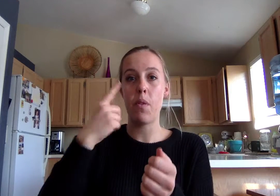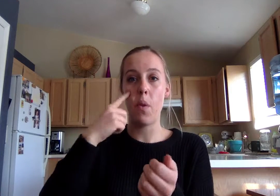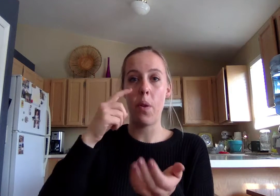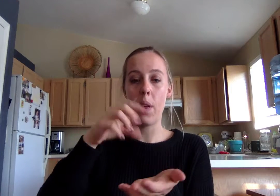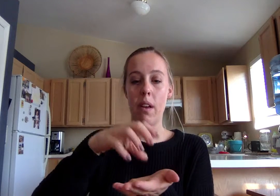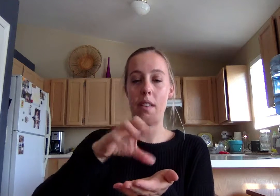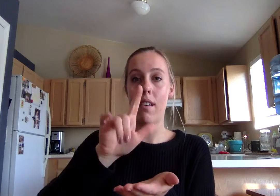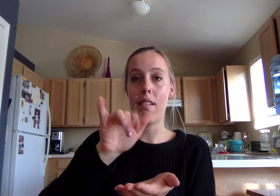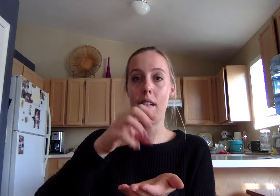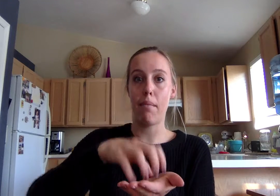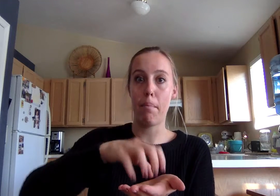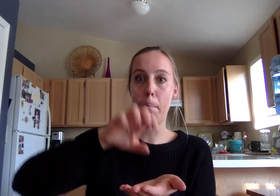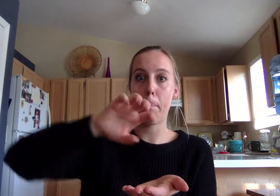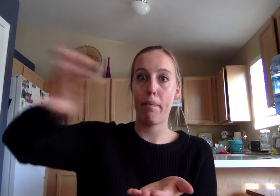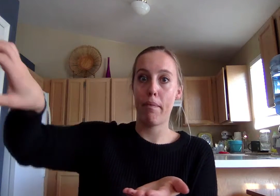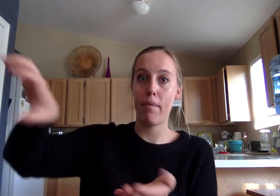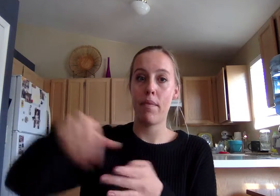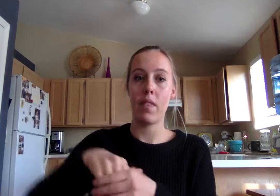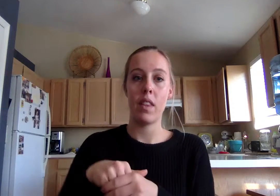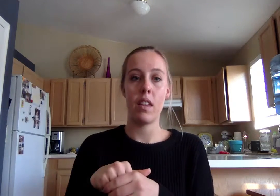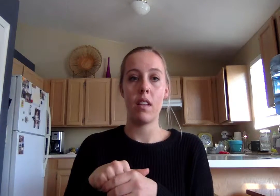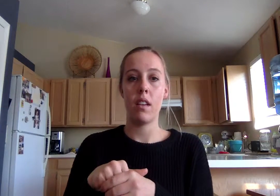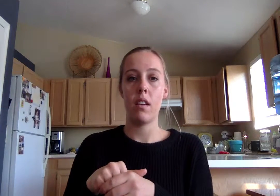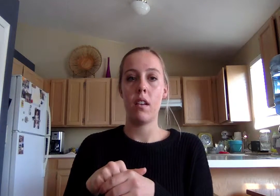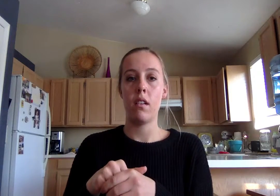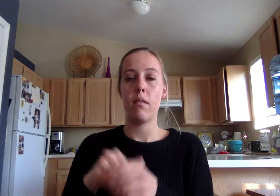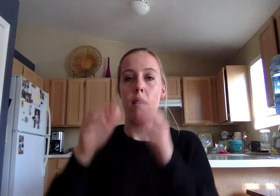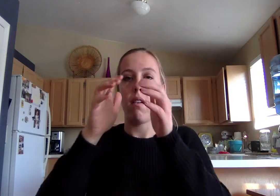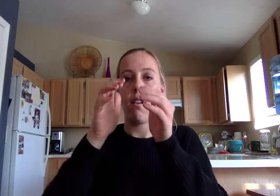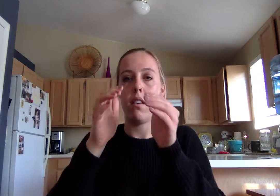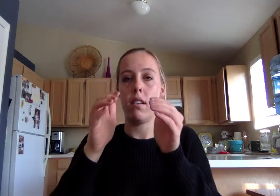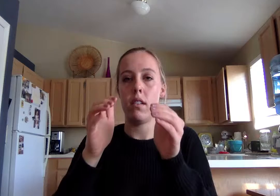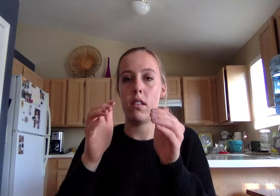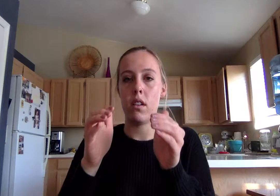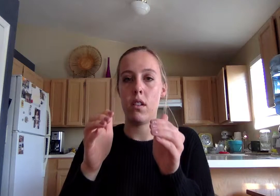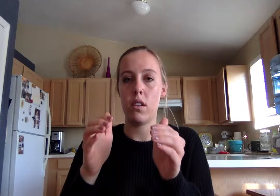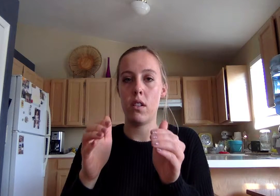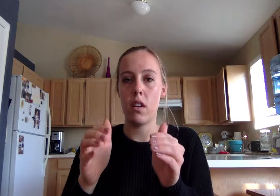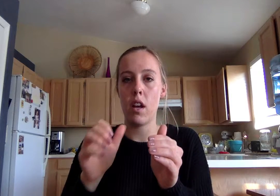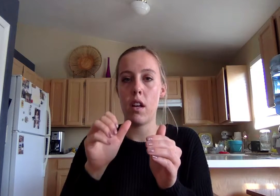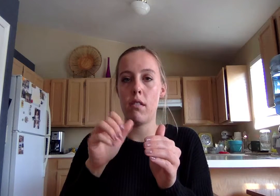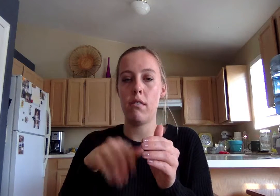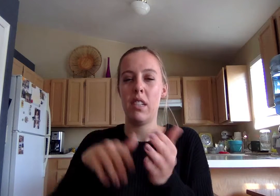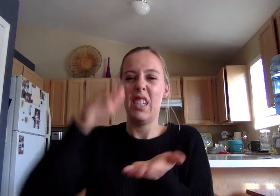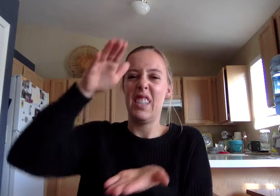I'm going to ride my hands down the side of this clay and really squash it down into the bat.